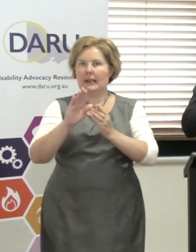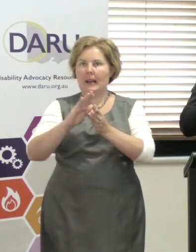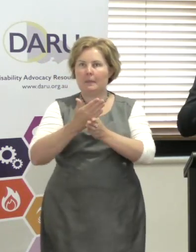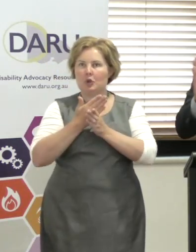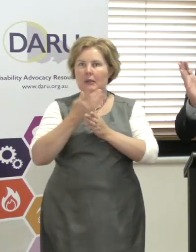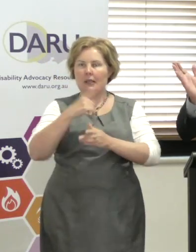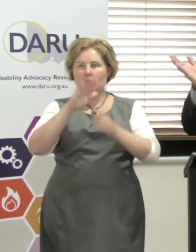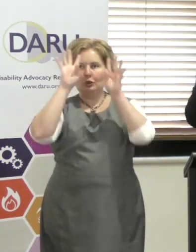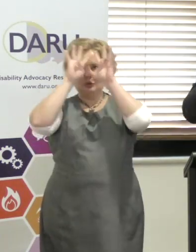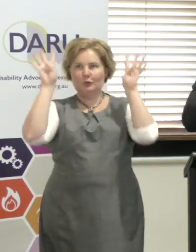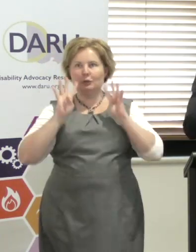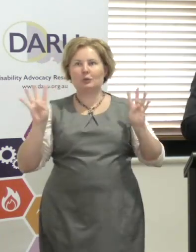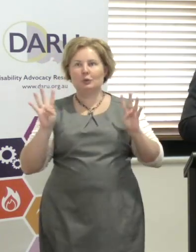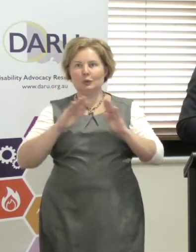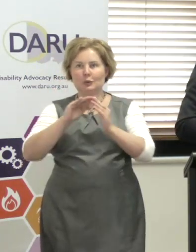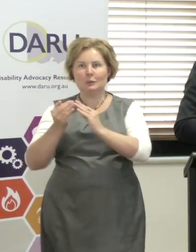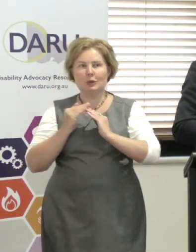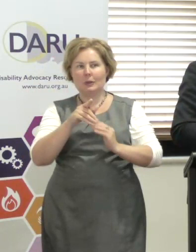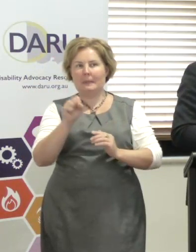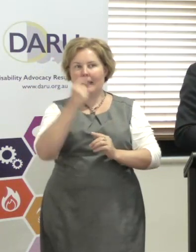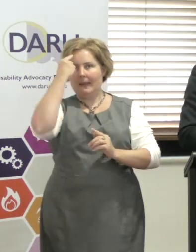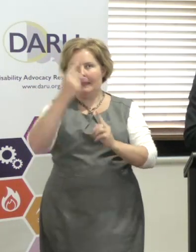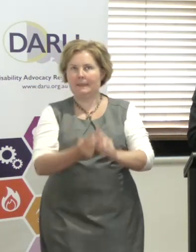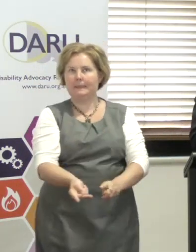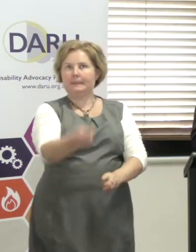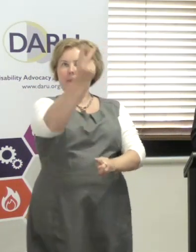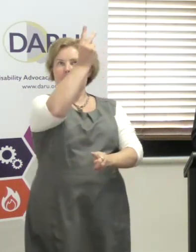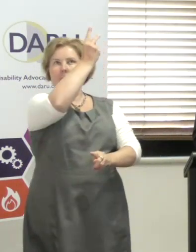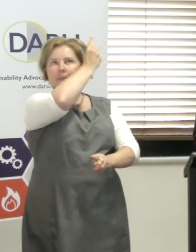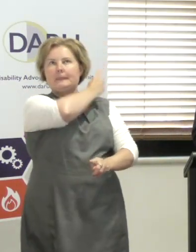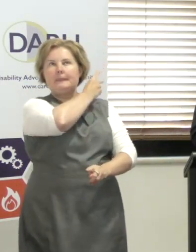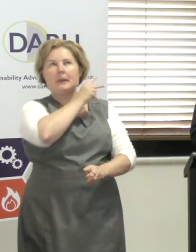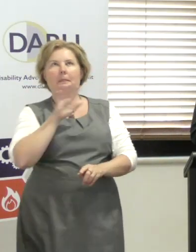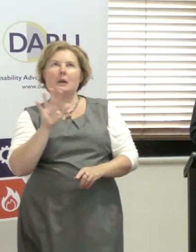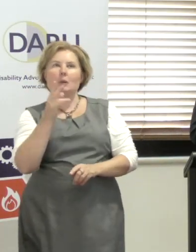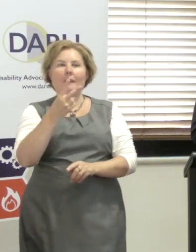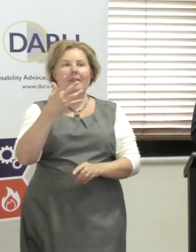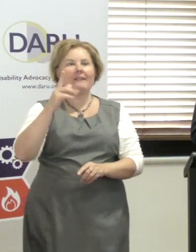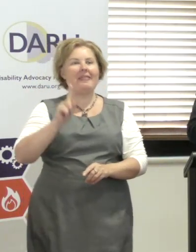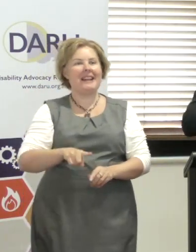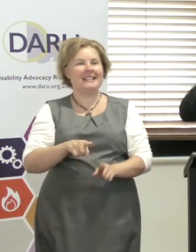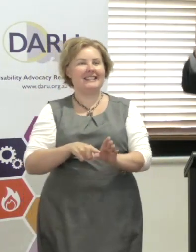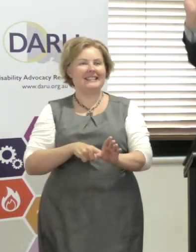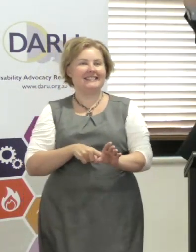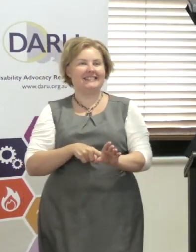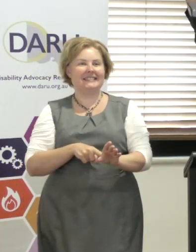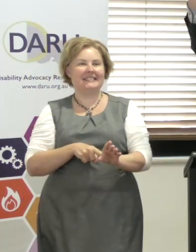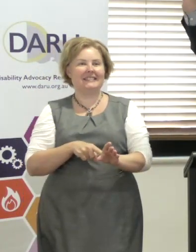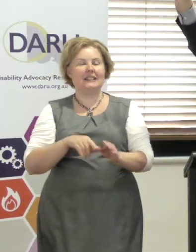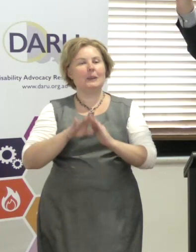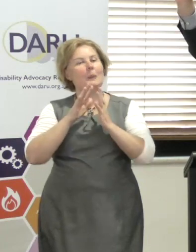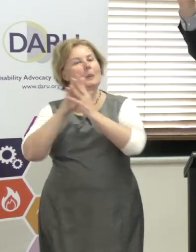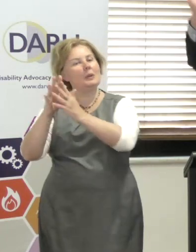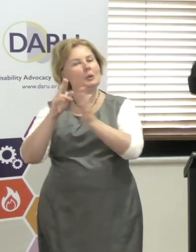communities, you've actually got to cast your mind back about 25,000 years. So out in Western New